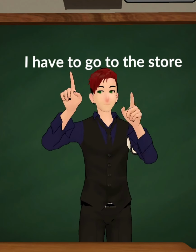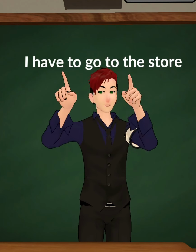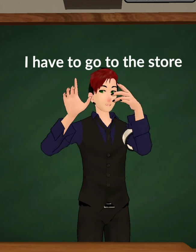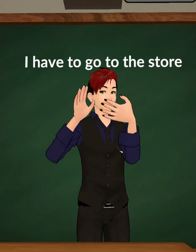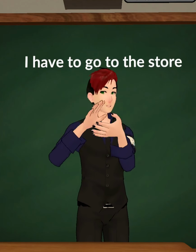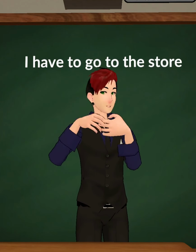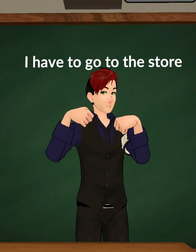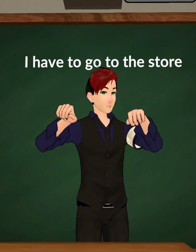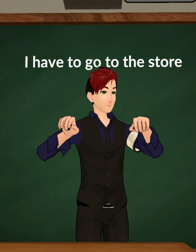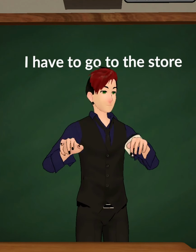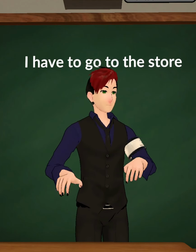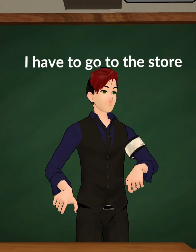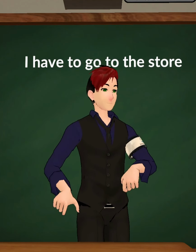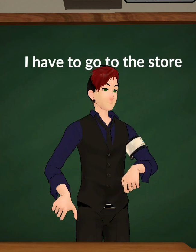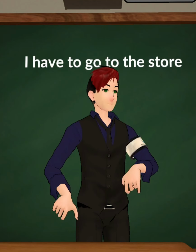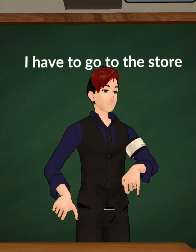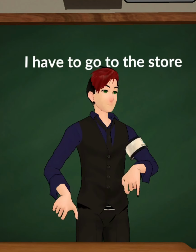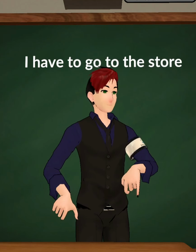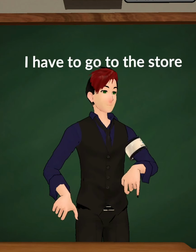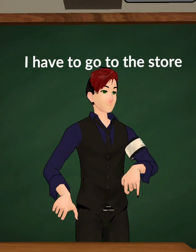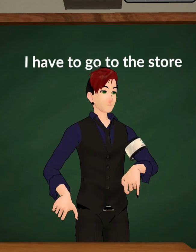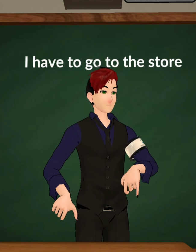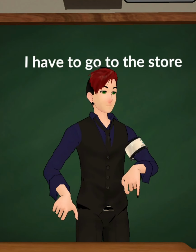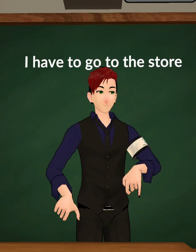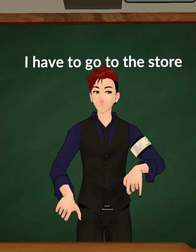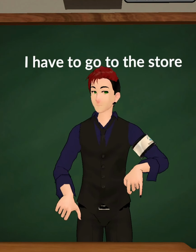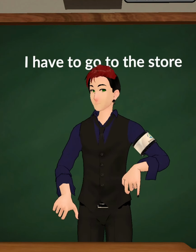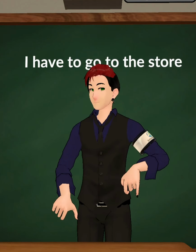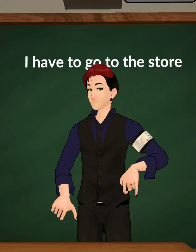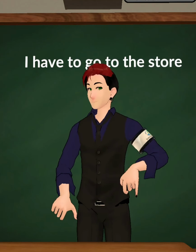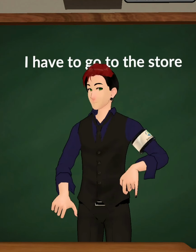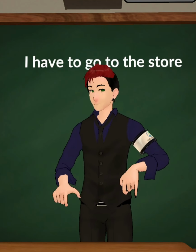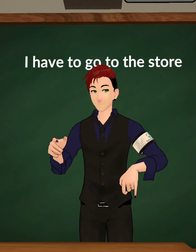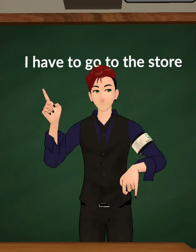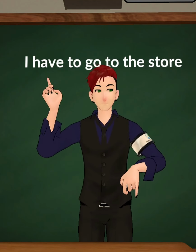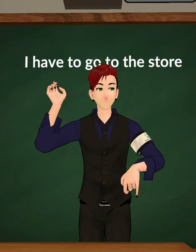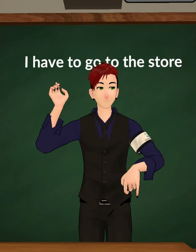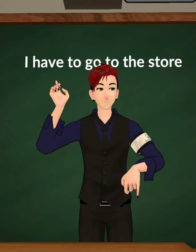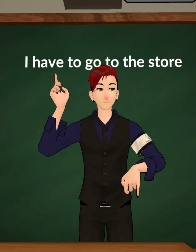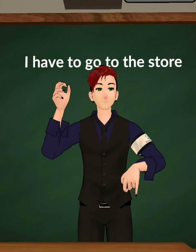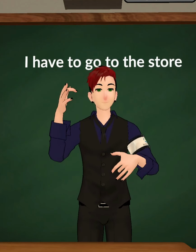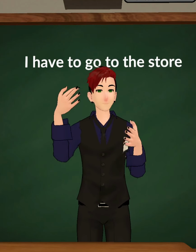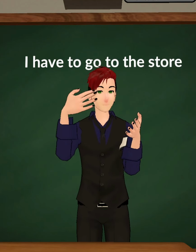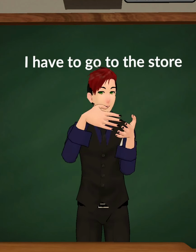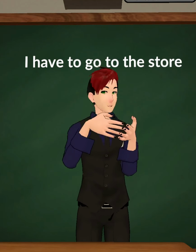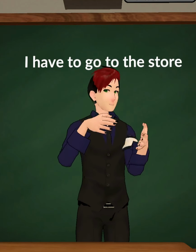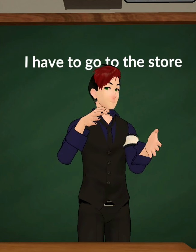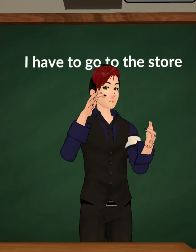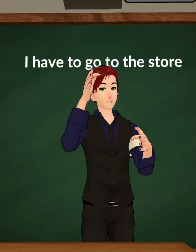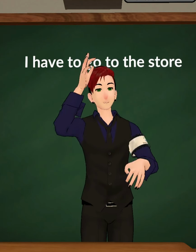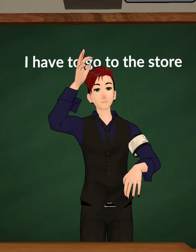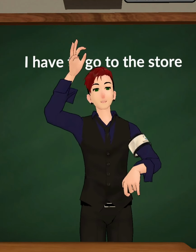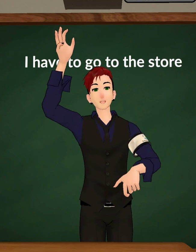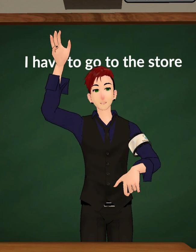I have to go to the store. I need to go to the store. Yeah. Again, it is a